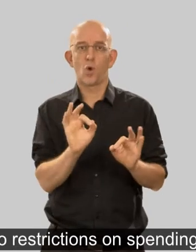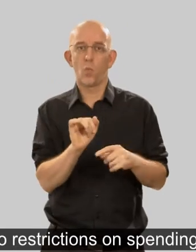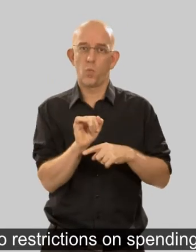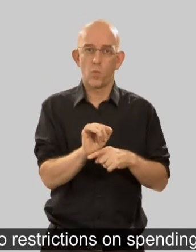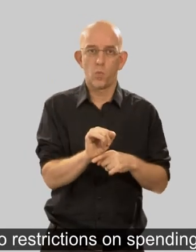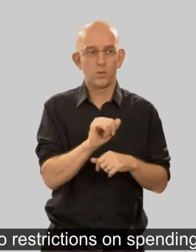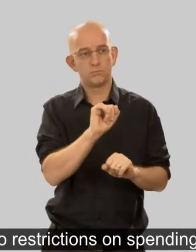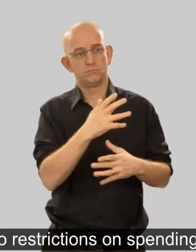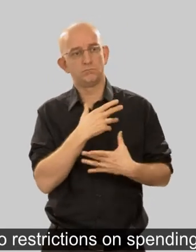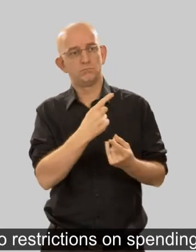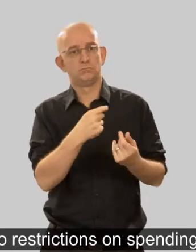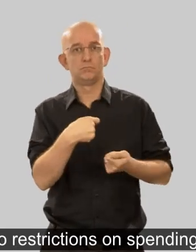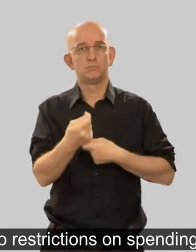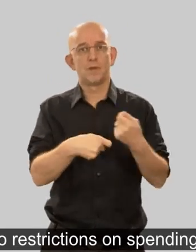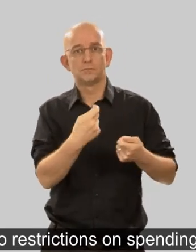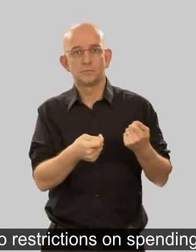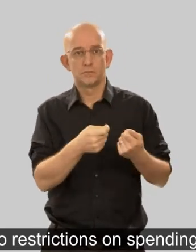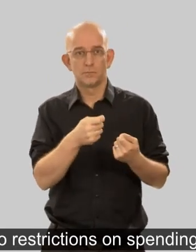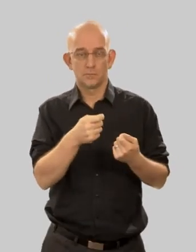no restrictions on spending,